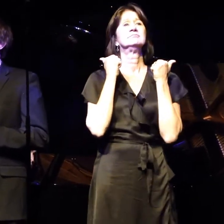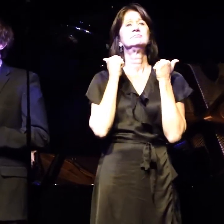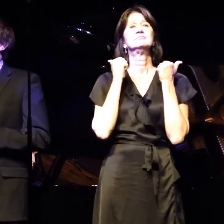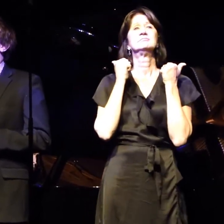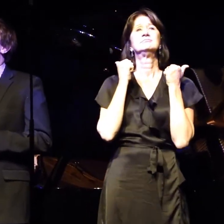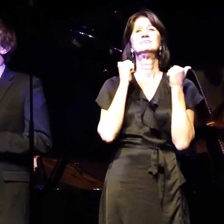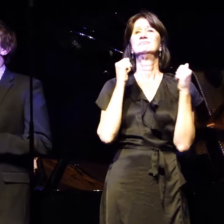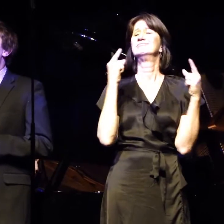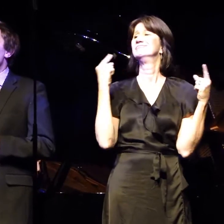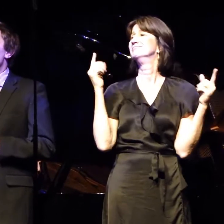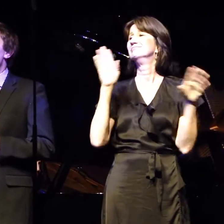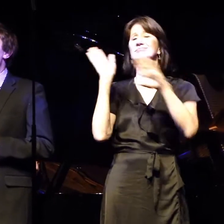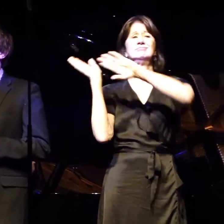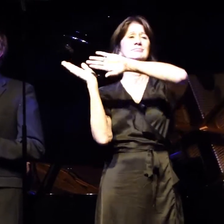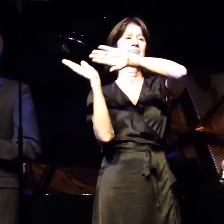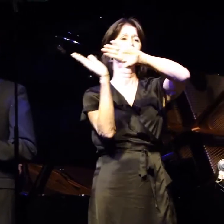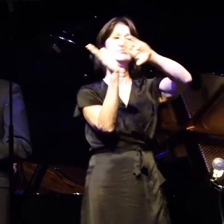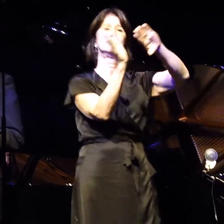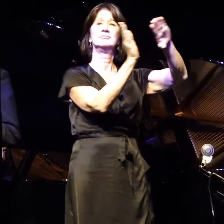but now, old friend,